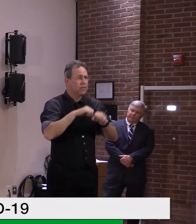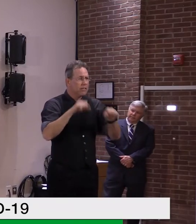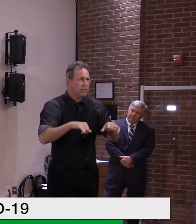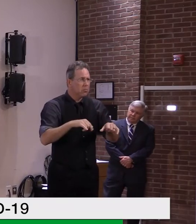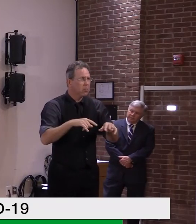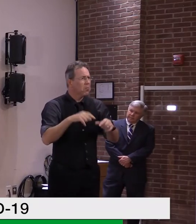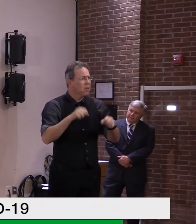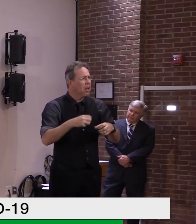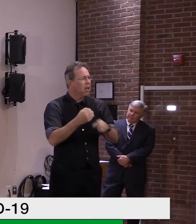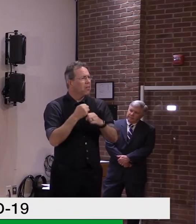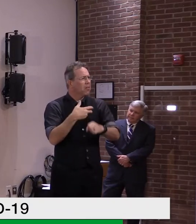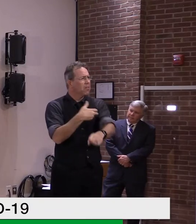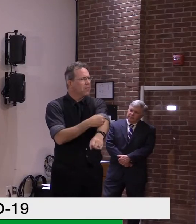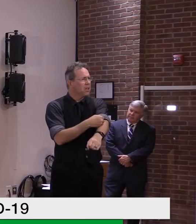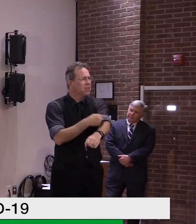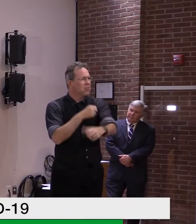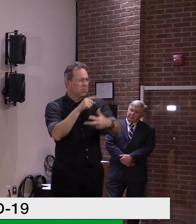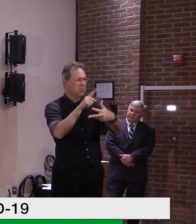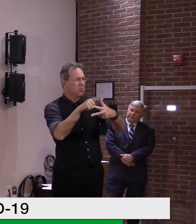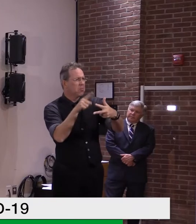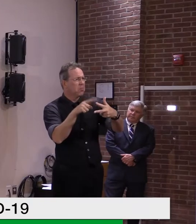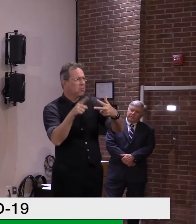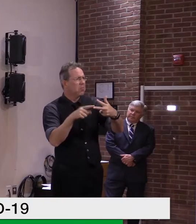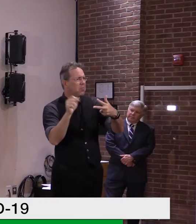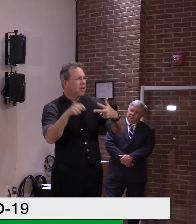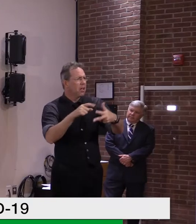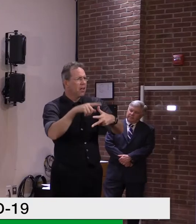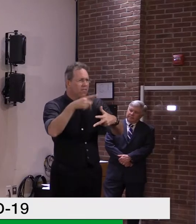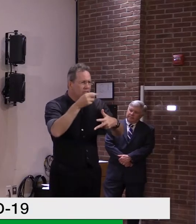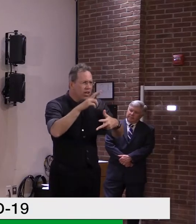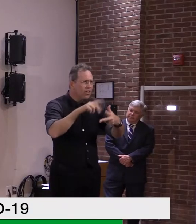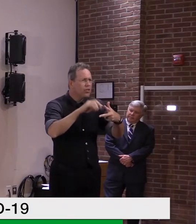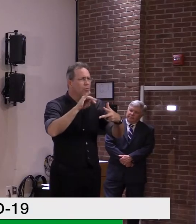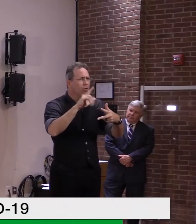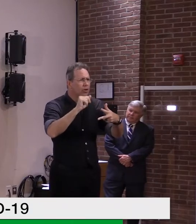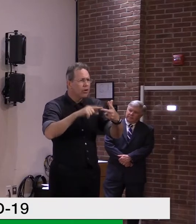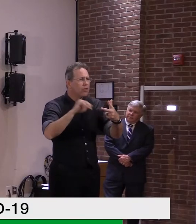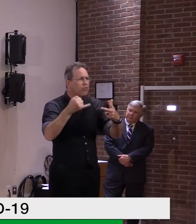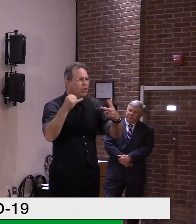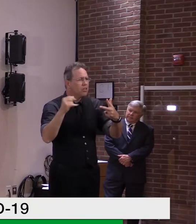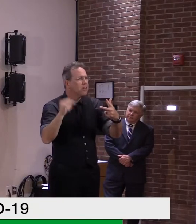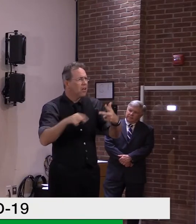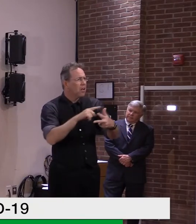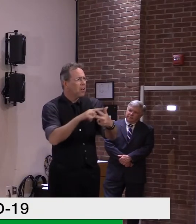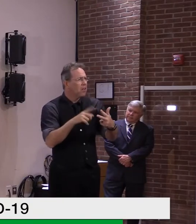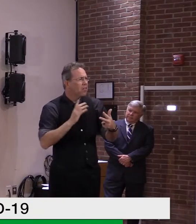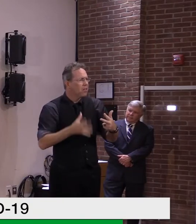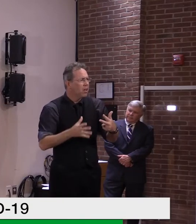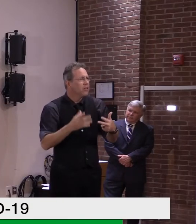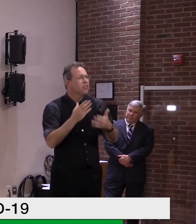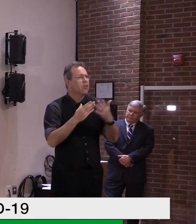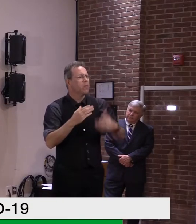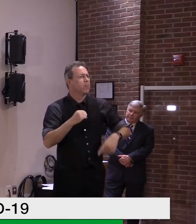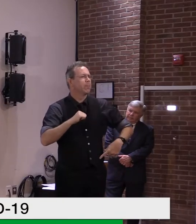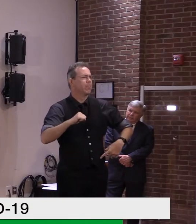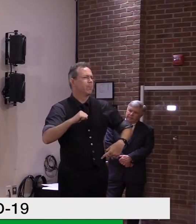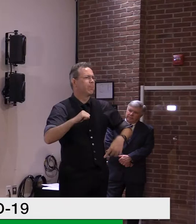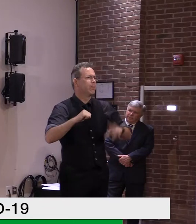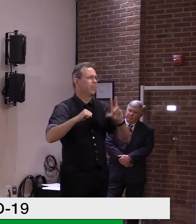And if they've elected to not be vaccinated, it's often because of the counsel of their